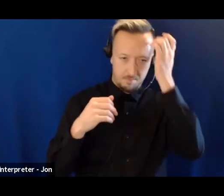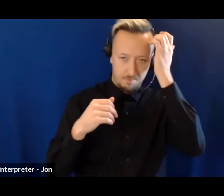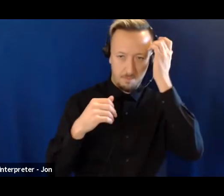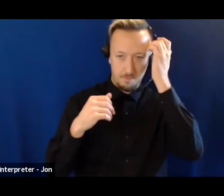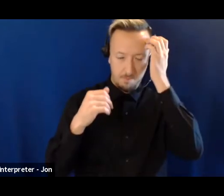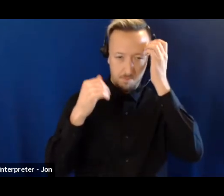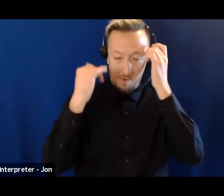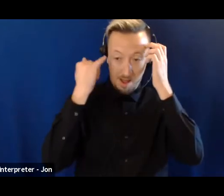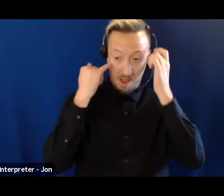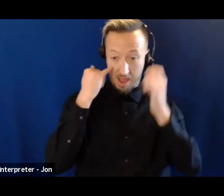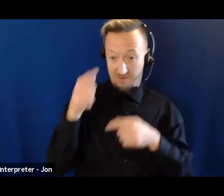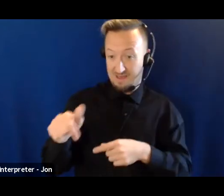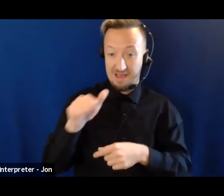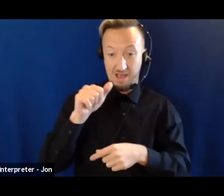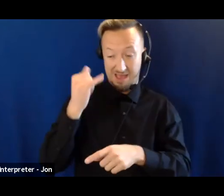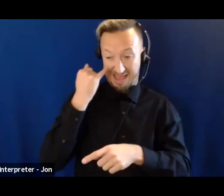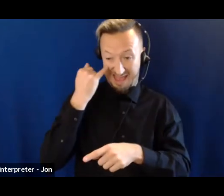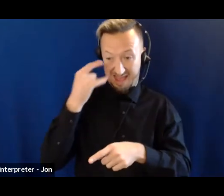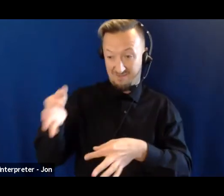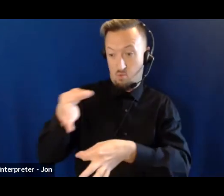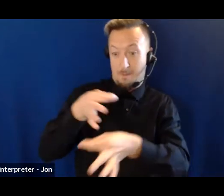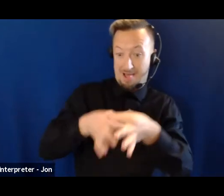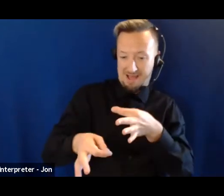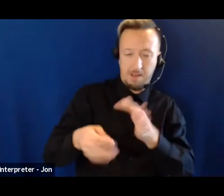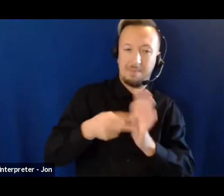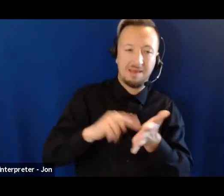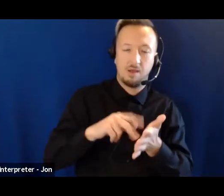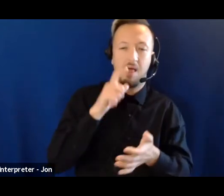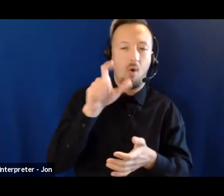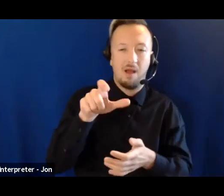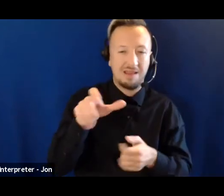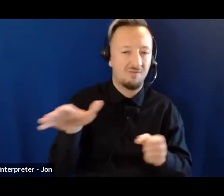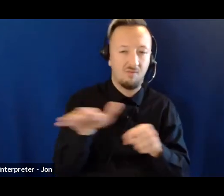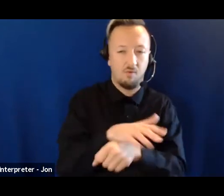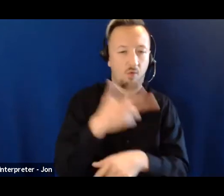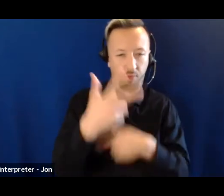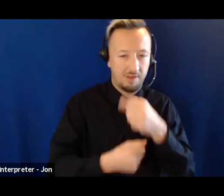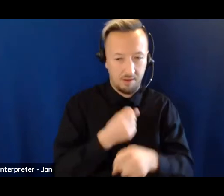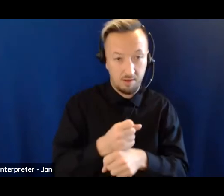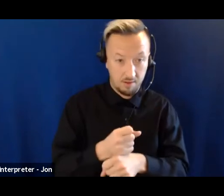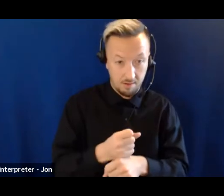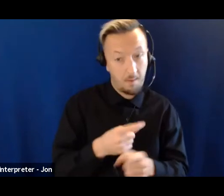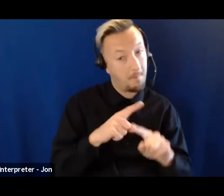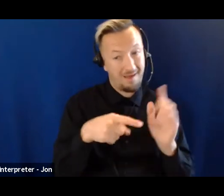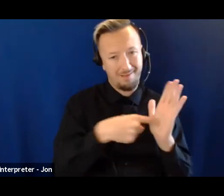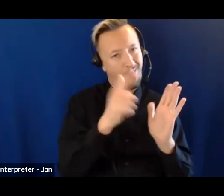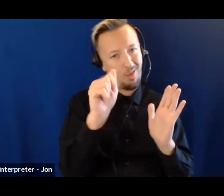with a full 3 years. So again, that's something that I just never understood. And here it is spelled